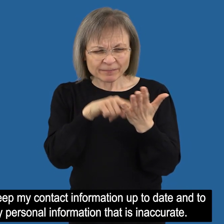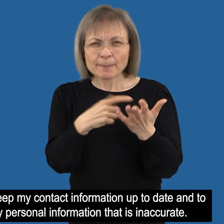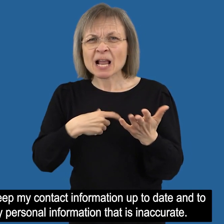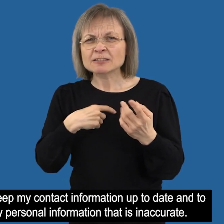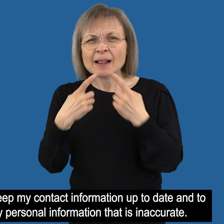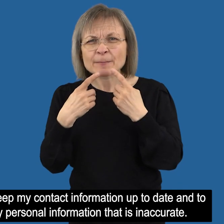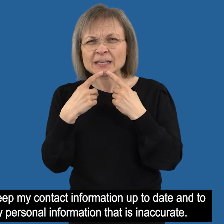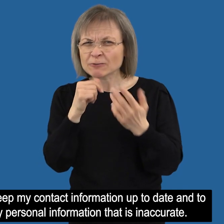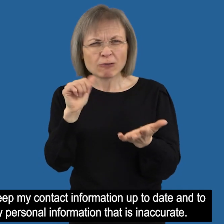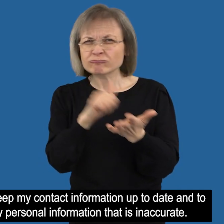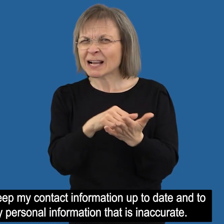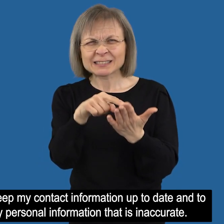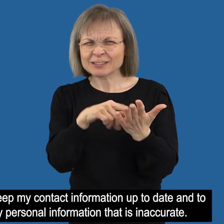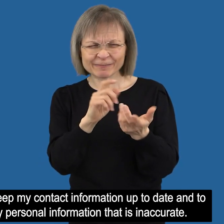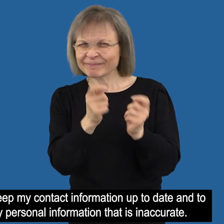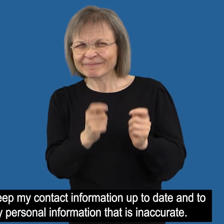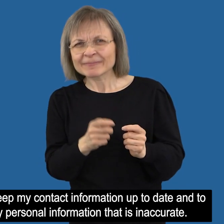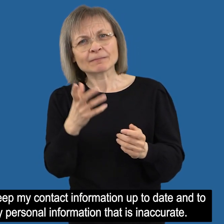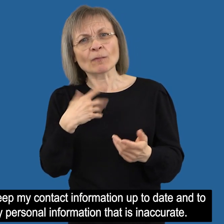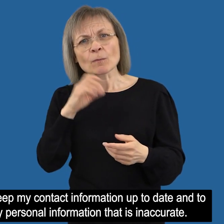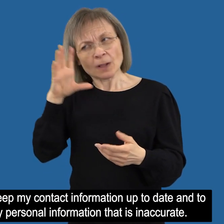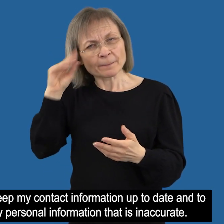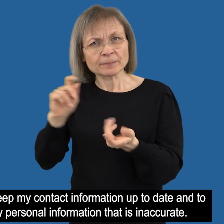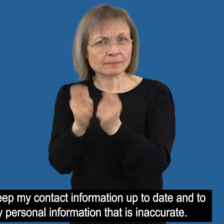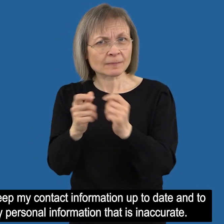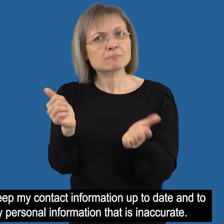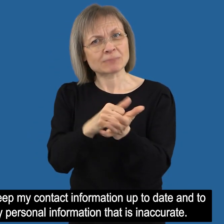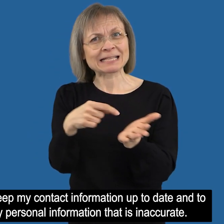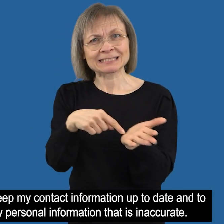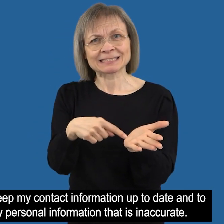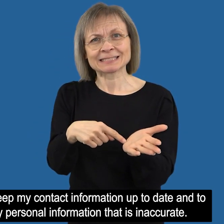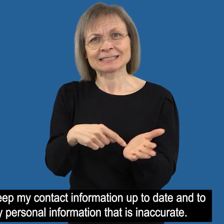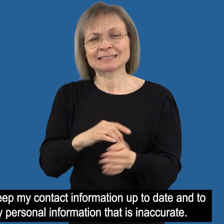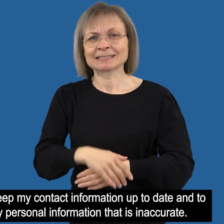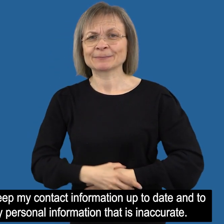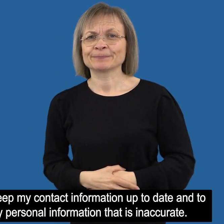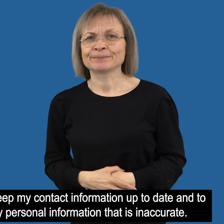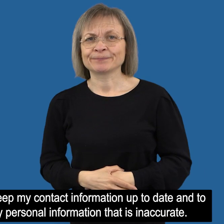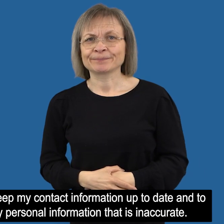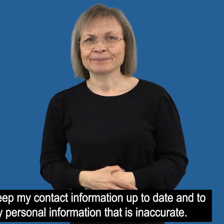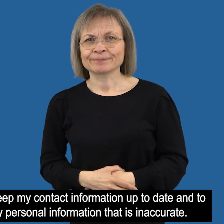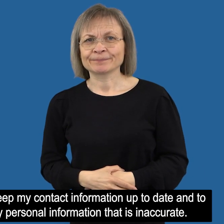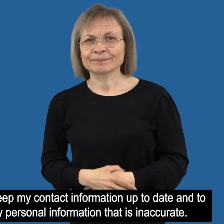It is important to keep my contact information up to date and to correct any of my personal information that is